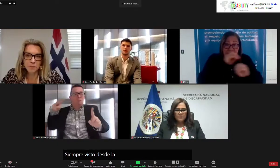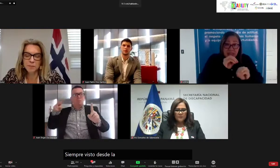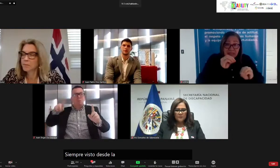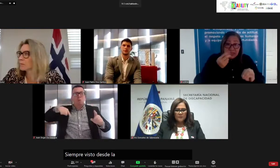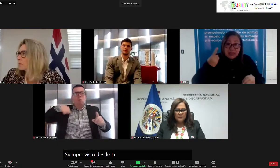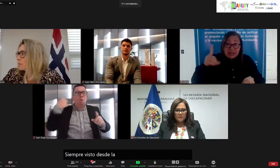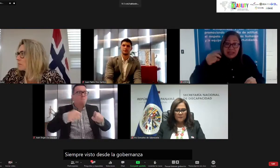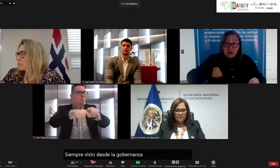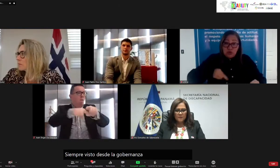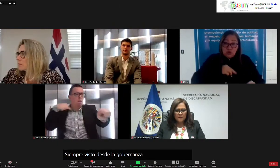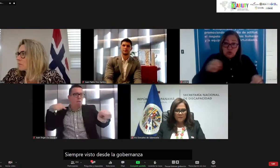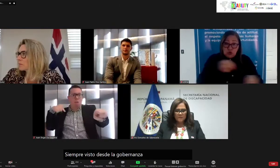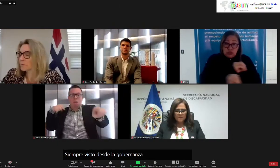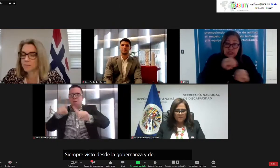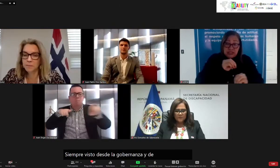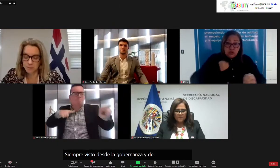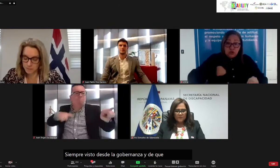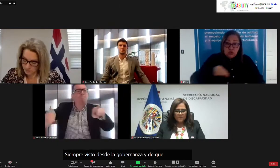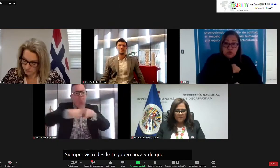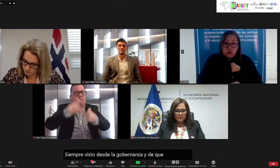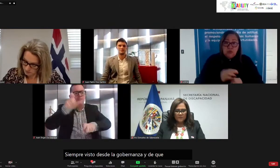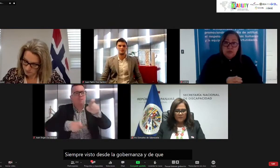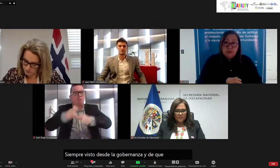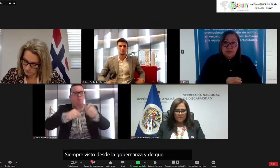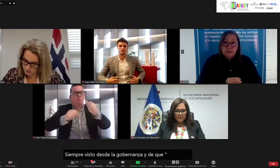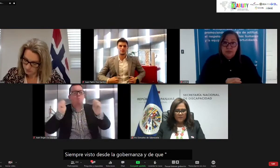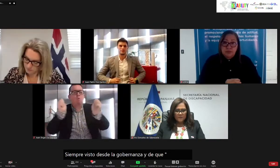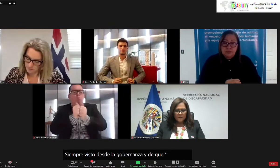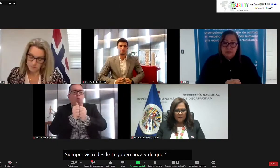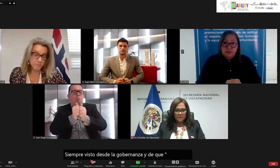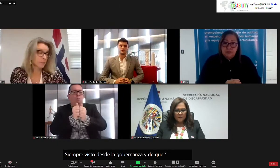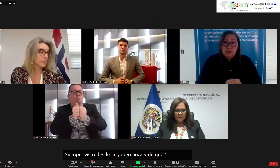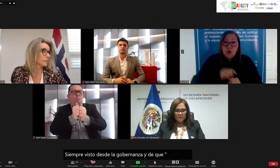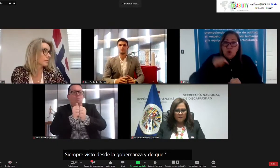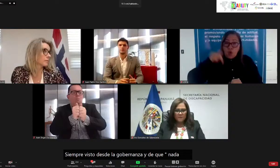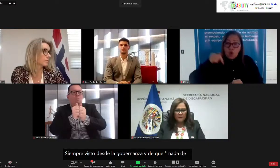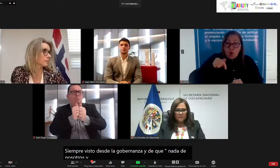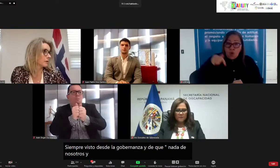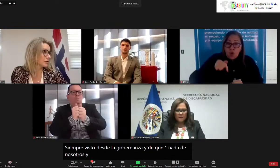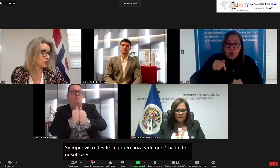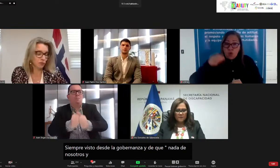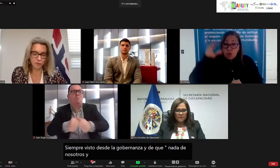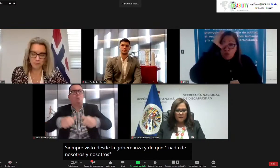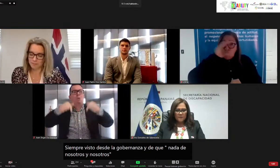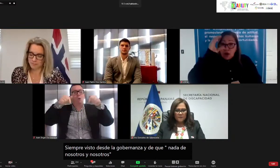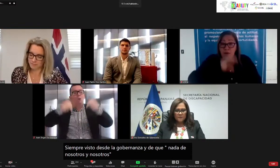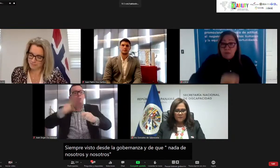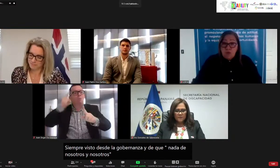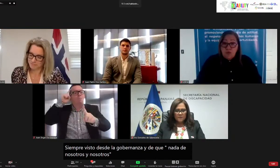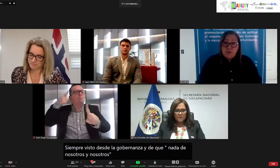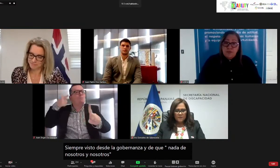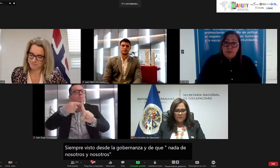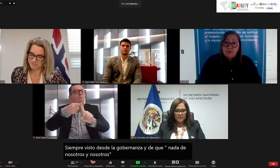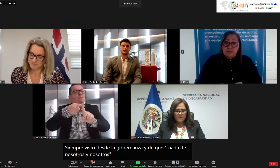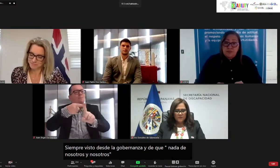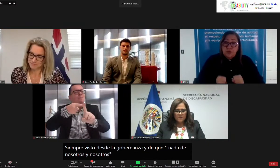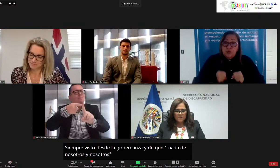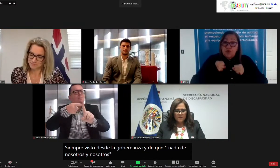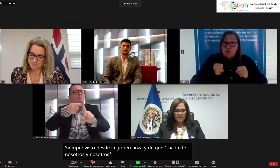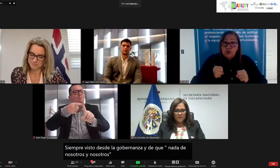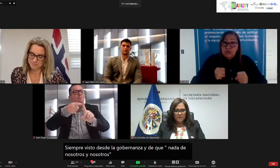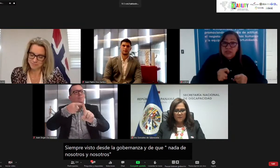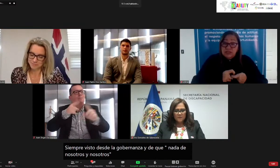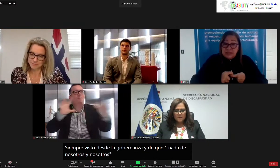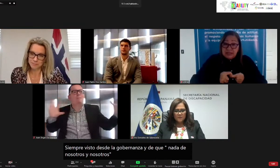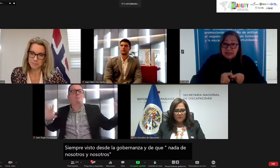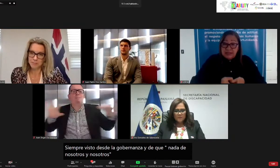approach that nothing about us without us so today we'll look for